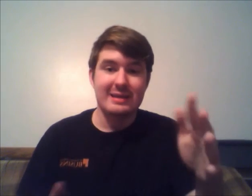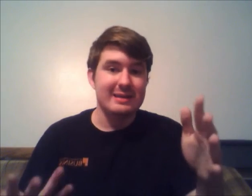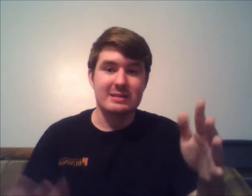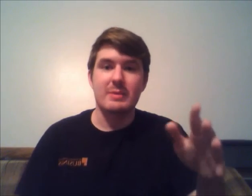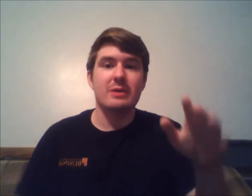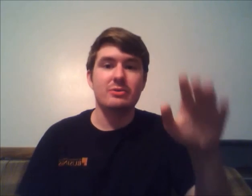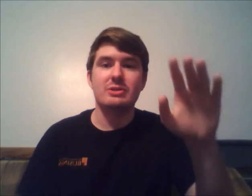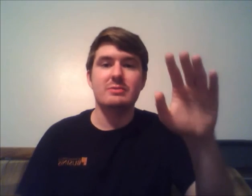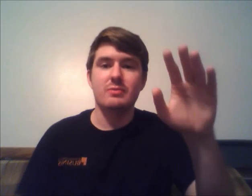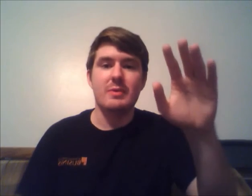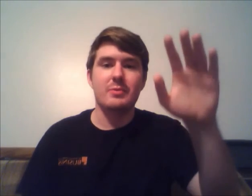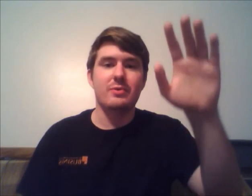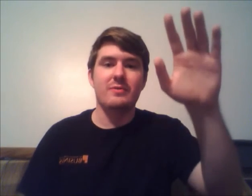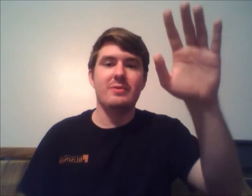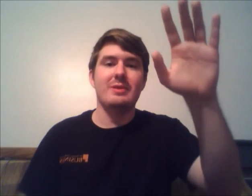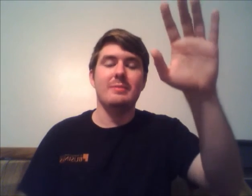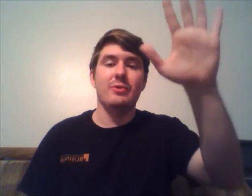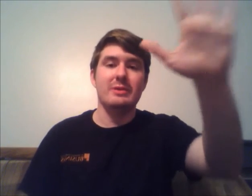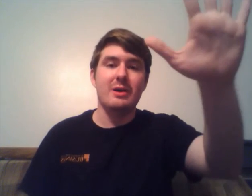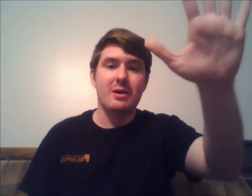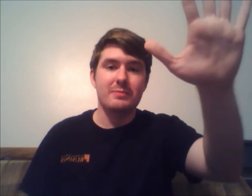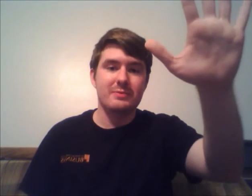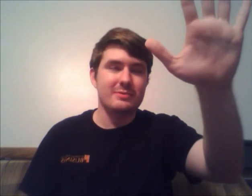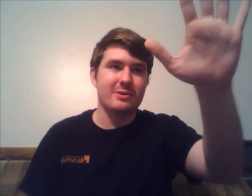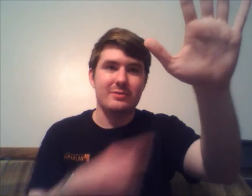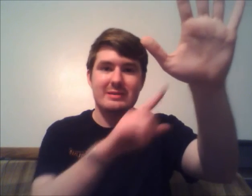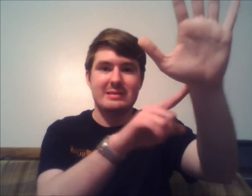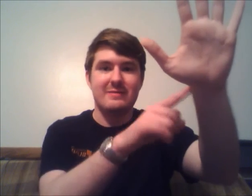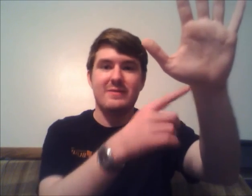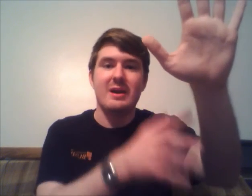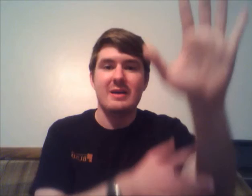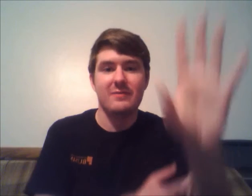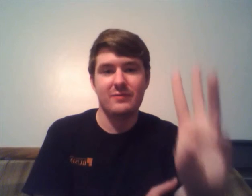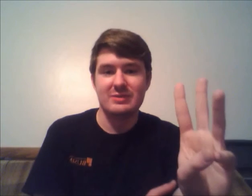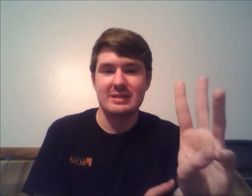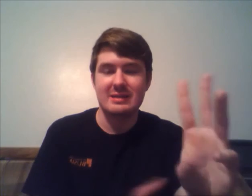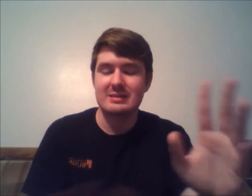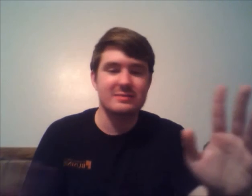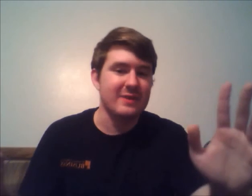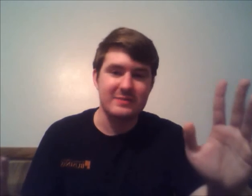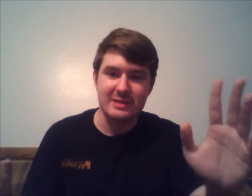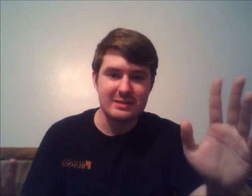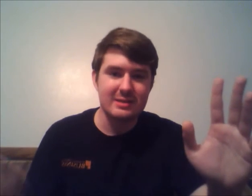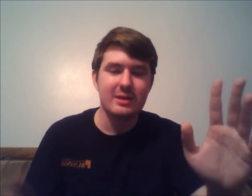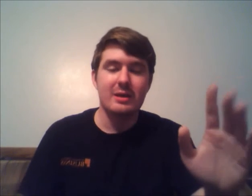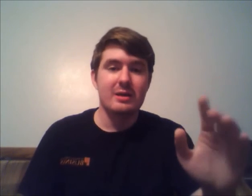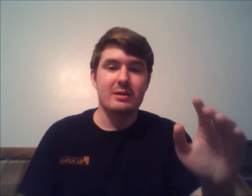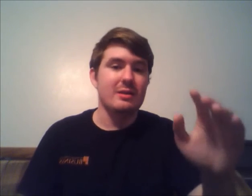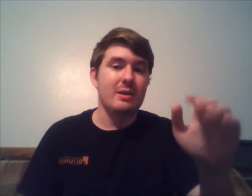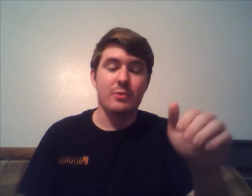doesn't matter. Just remember the number on the top. That's like 5 over 6, 5/6, and the number on the